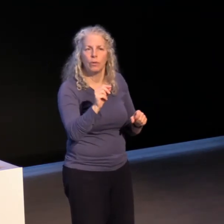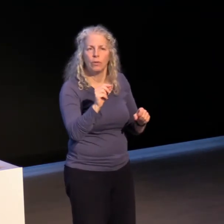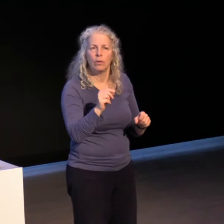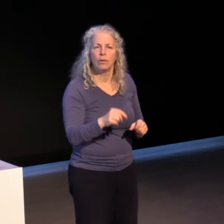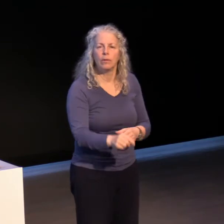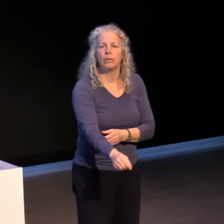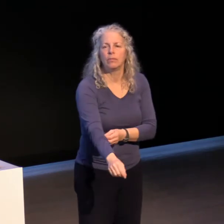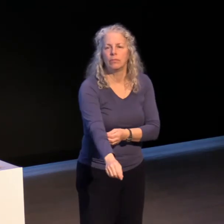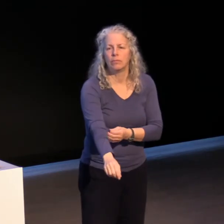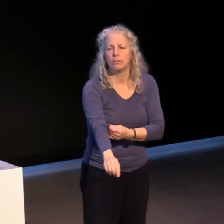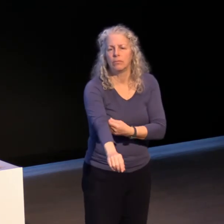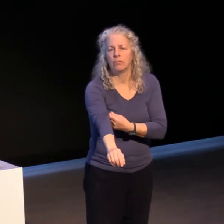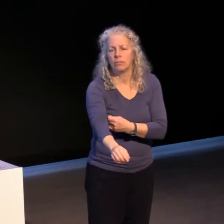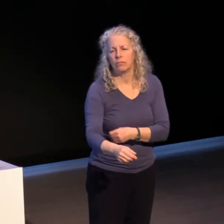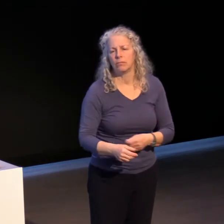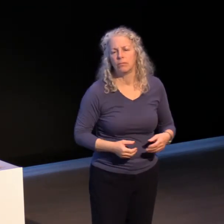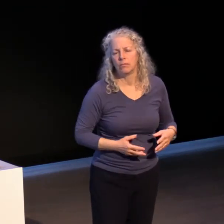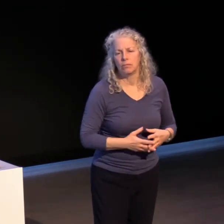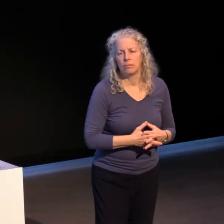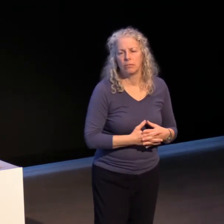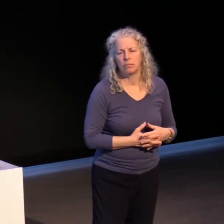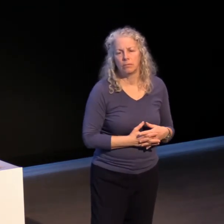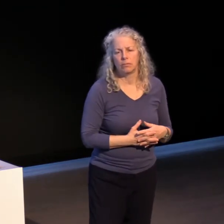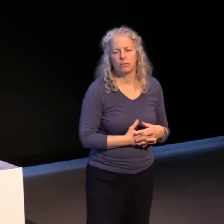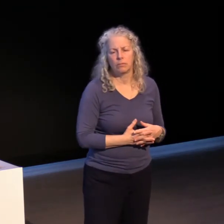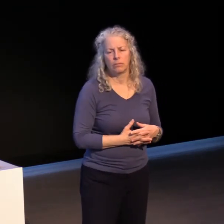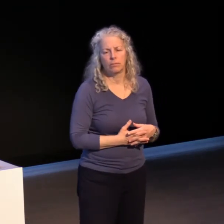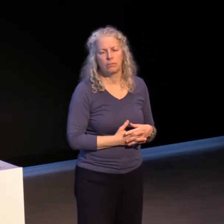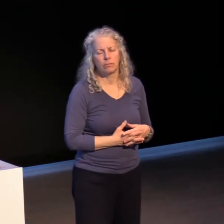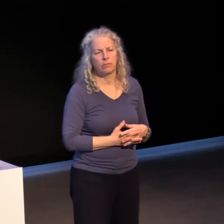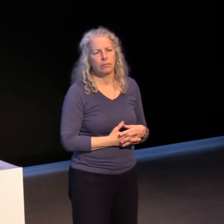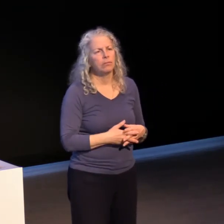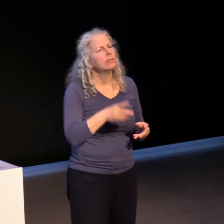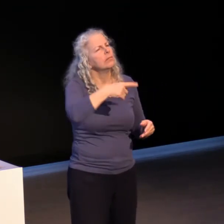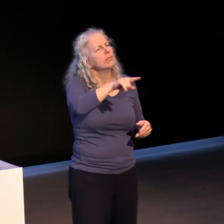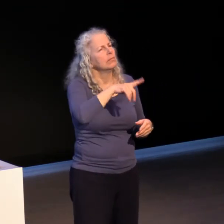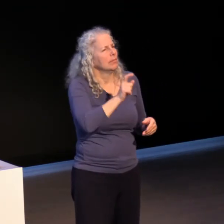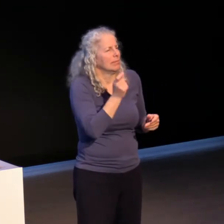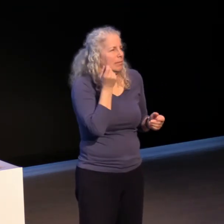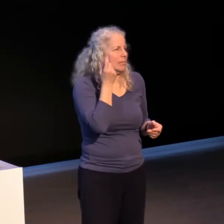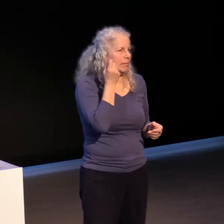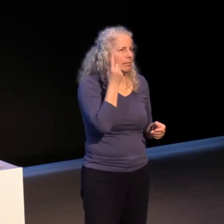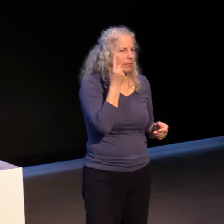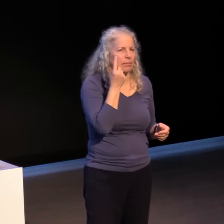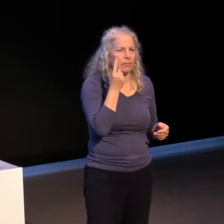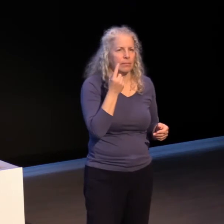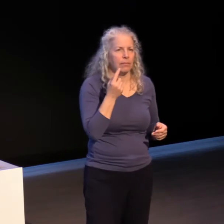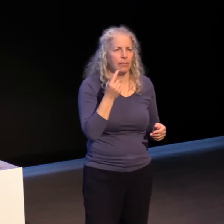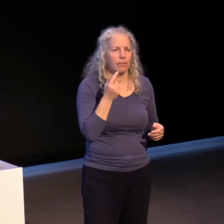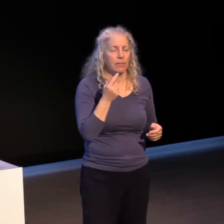ripe for the taking. But we must understand, one,